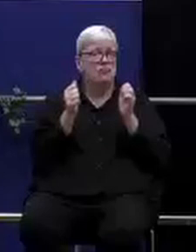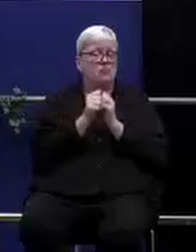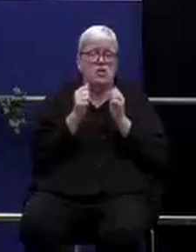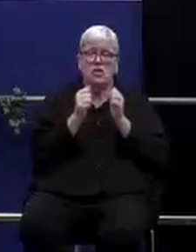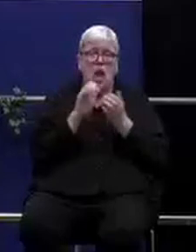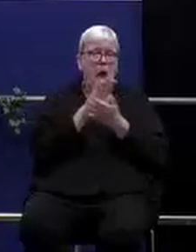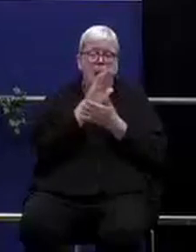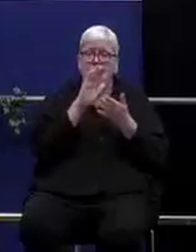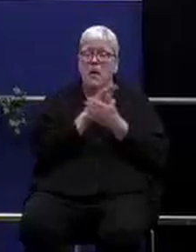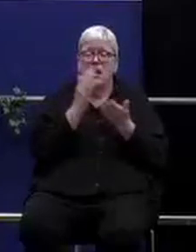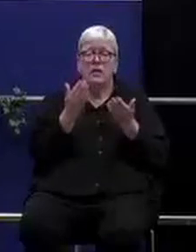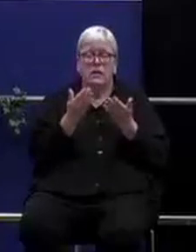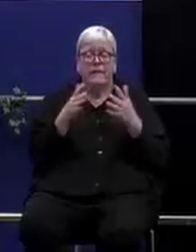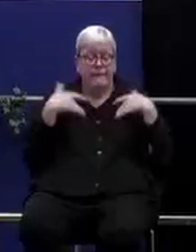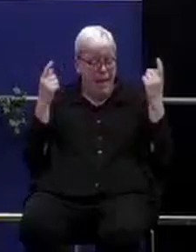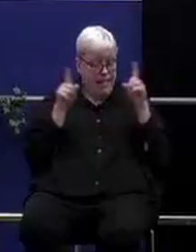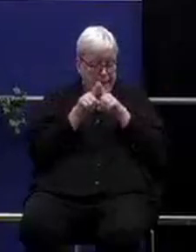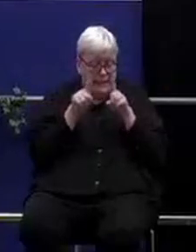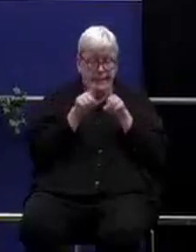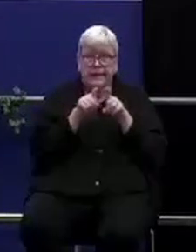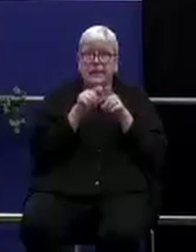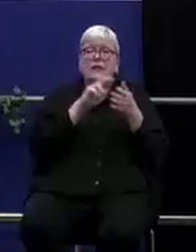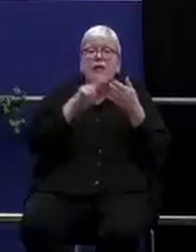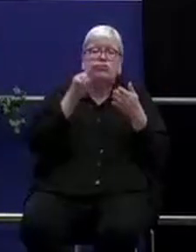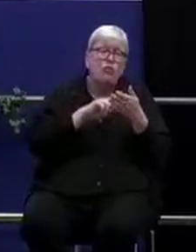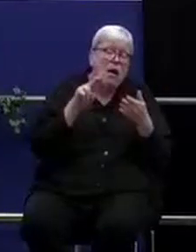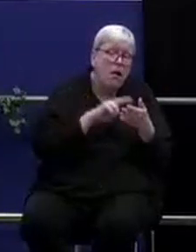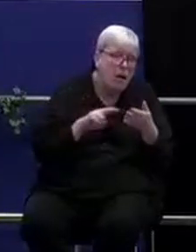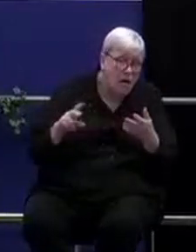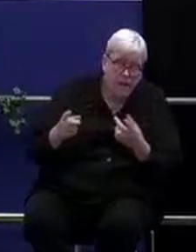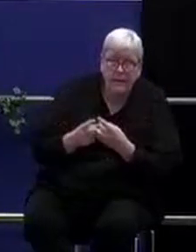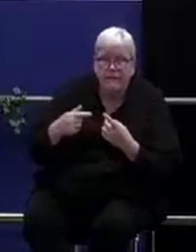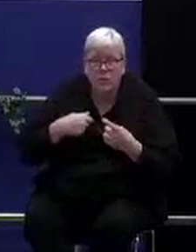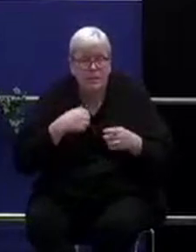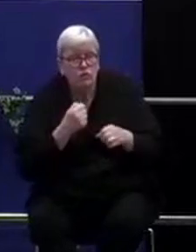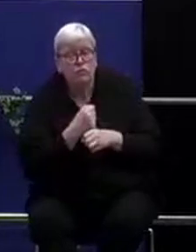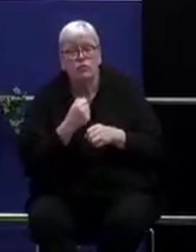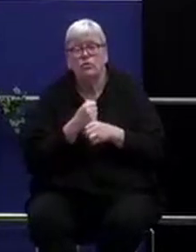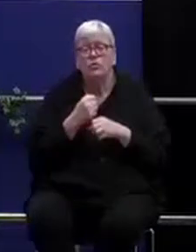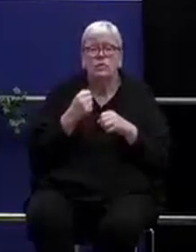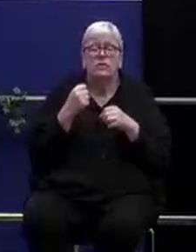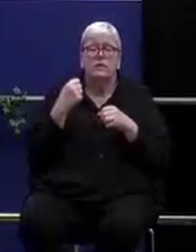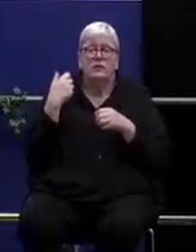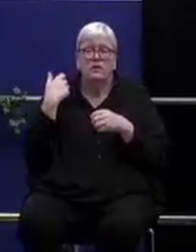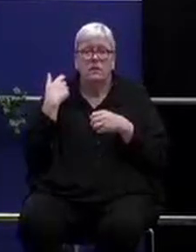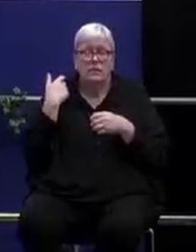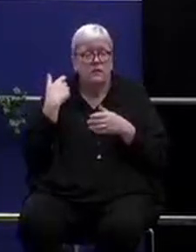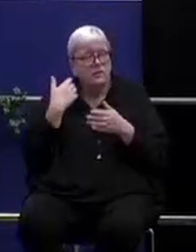happy. It felt like the natural thing for me to do. I've since then had people be